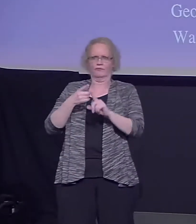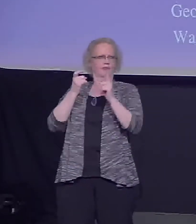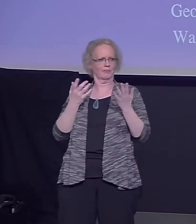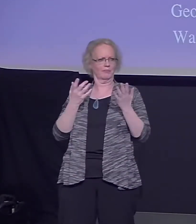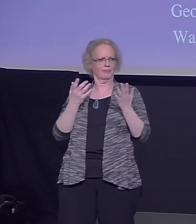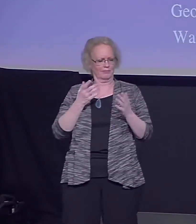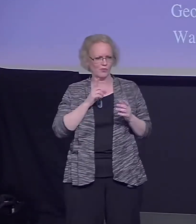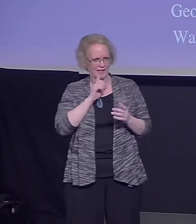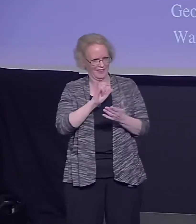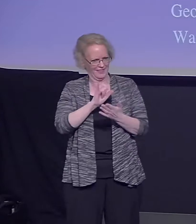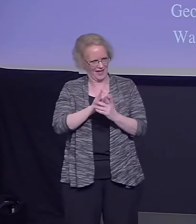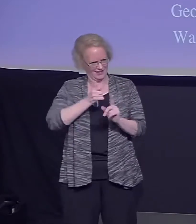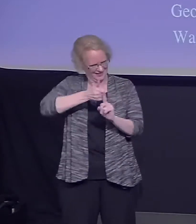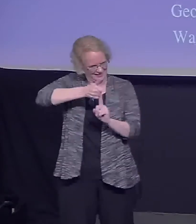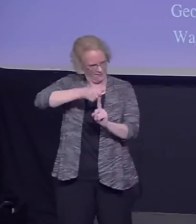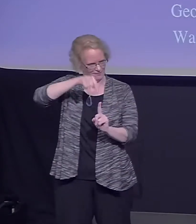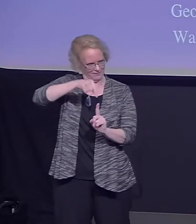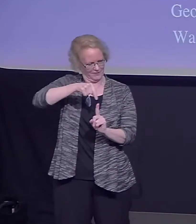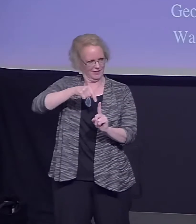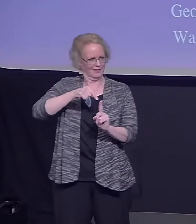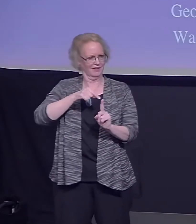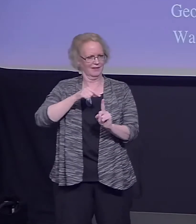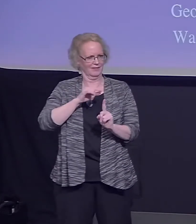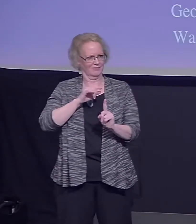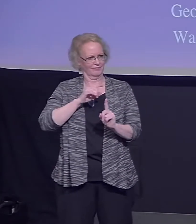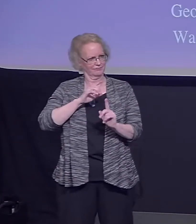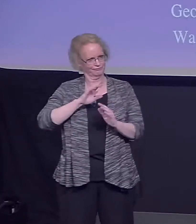human existence in a way. And